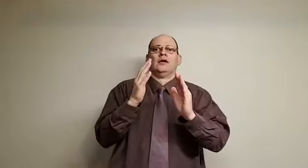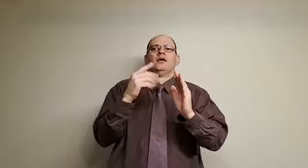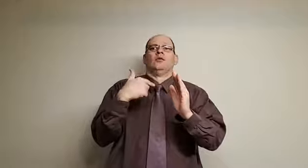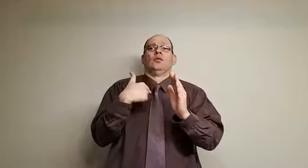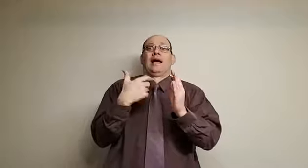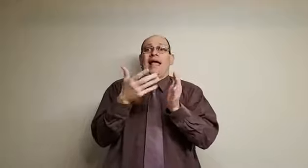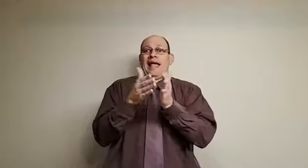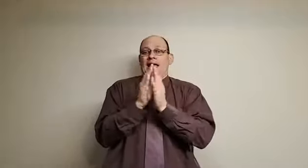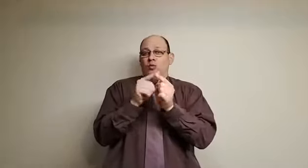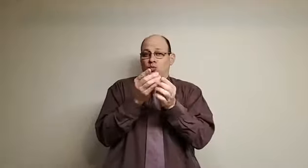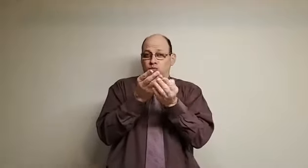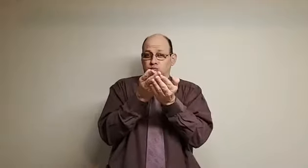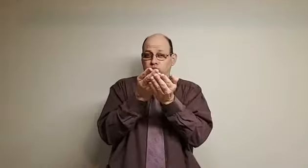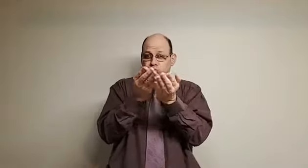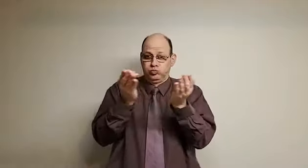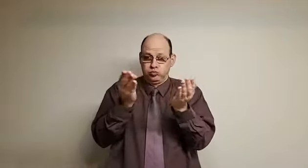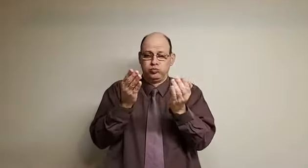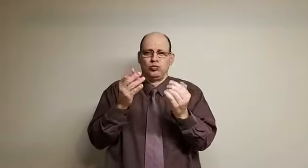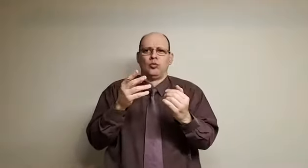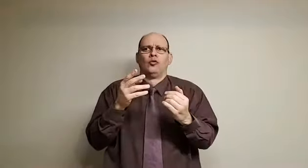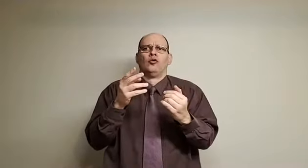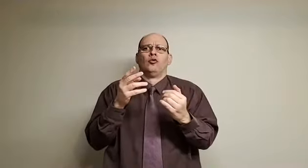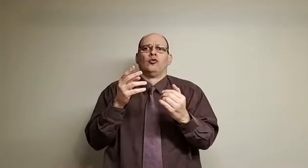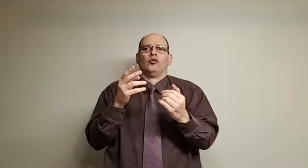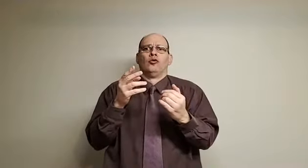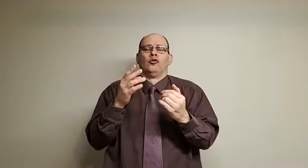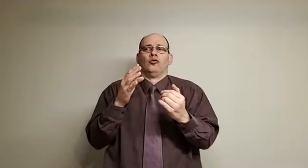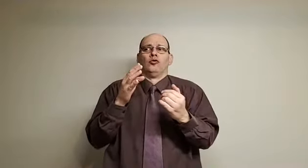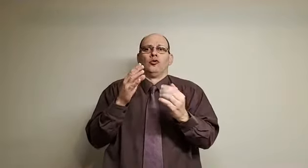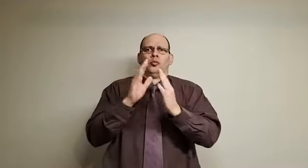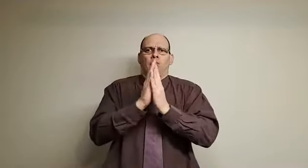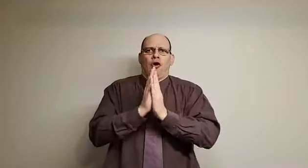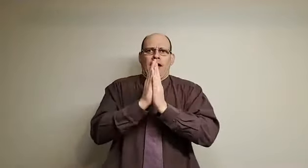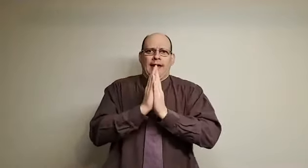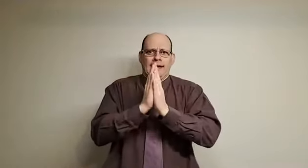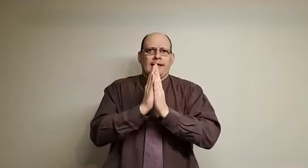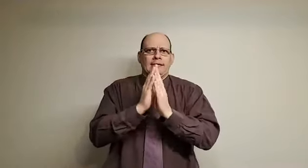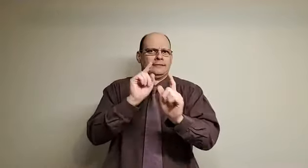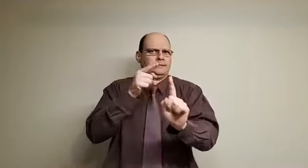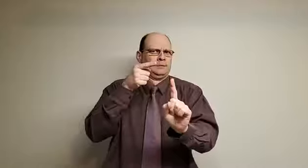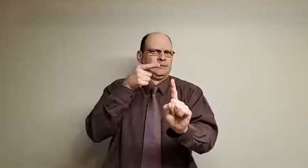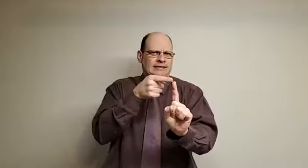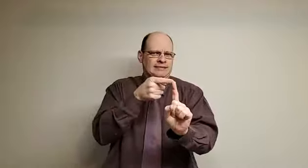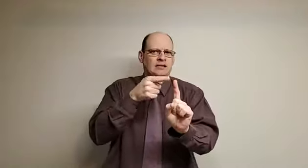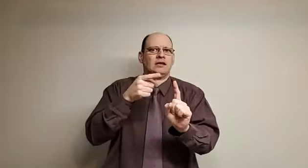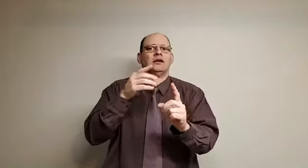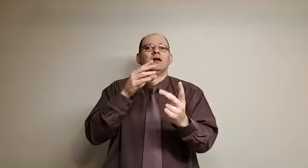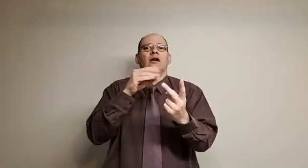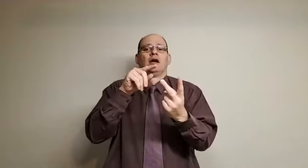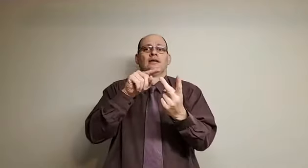before we start I'd like to ask for prayer from you specific prayers